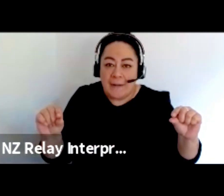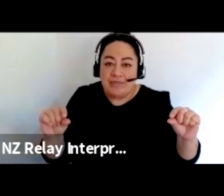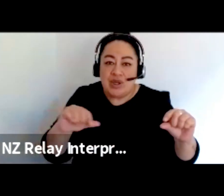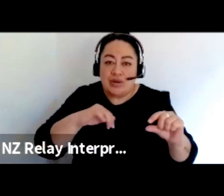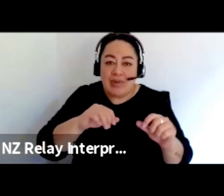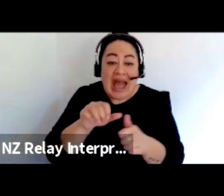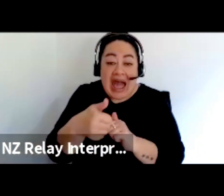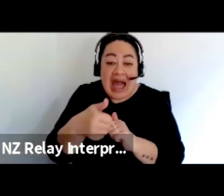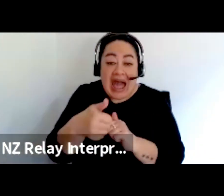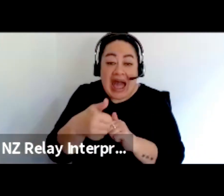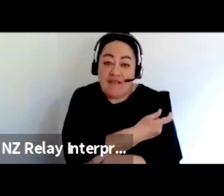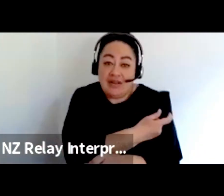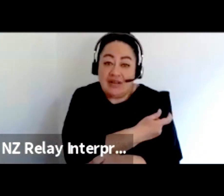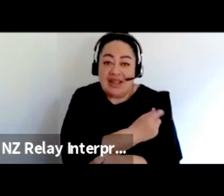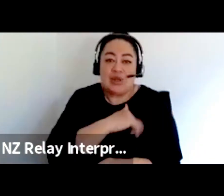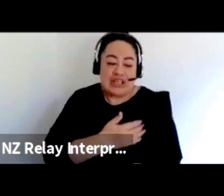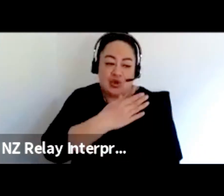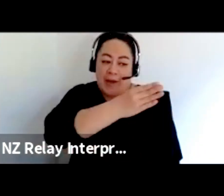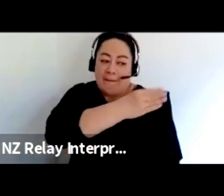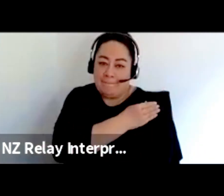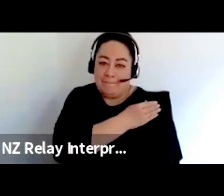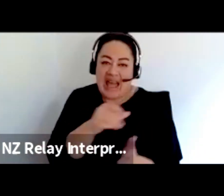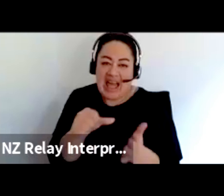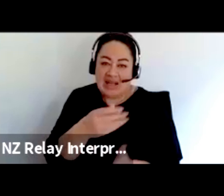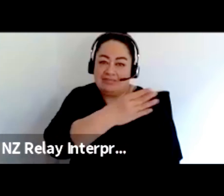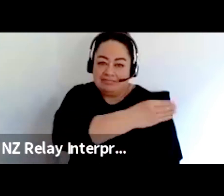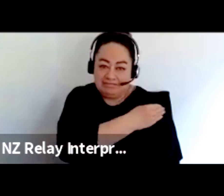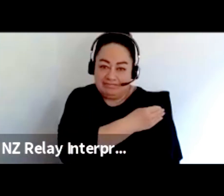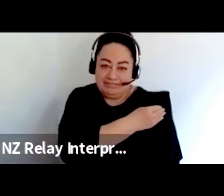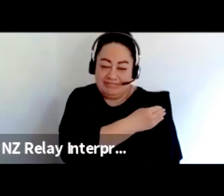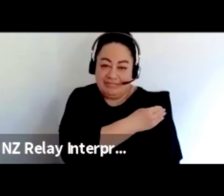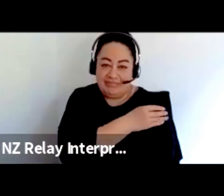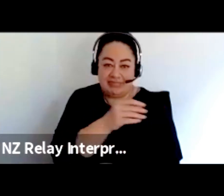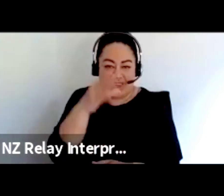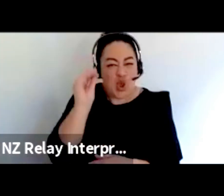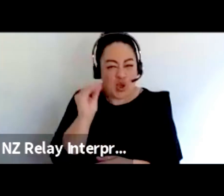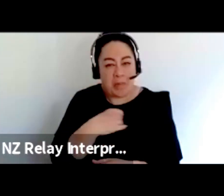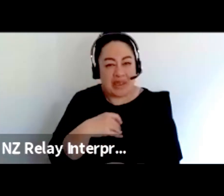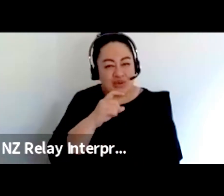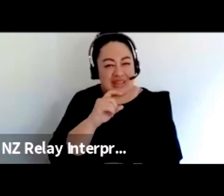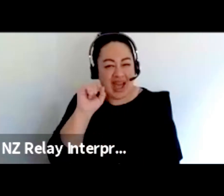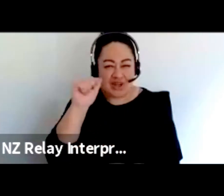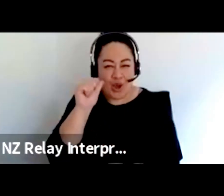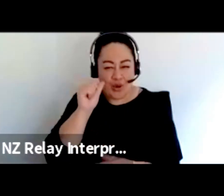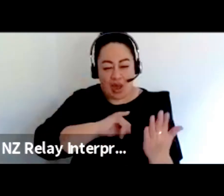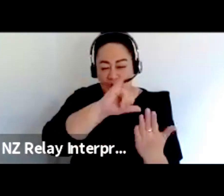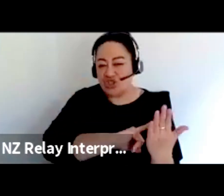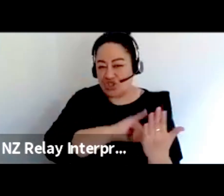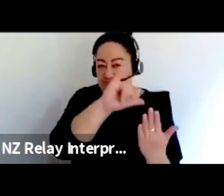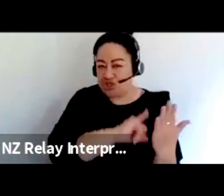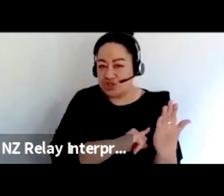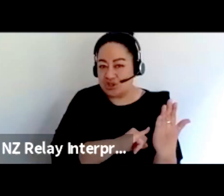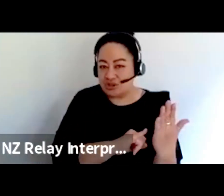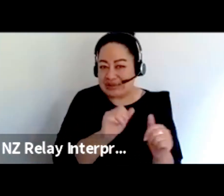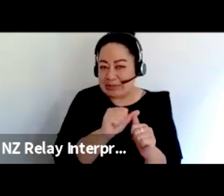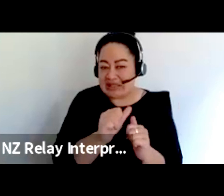bruising. They will know which ones those are. If you're not sure or you're worried and you'd like to be prepared, you can always